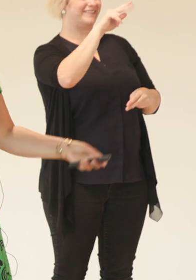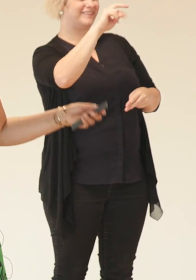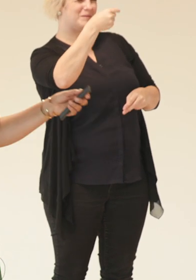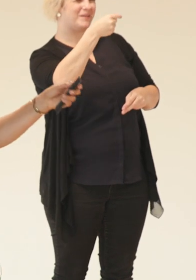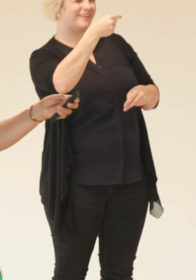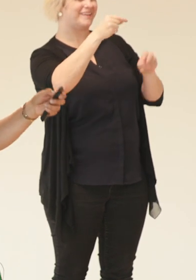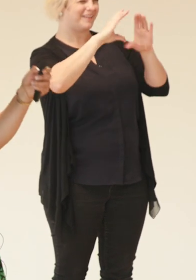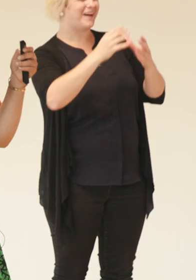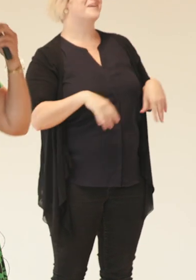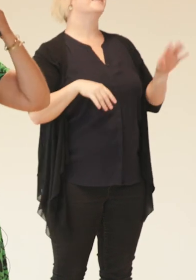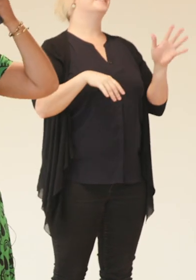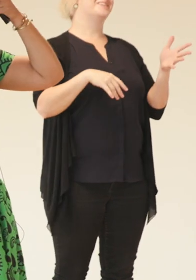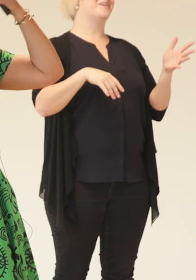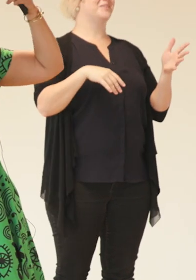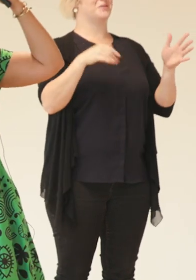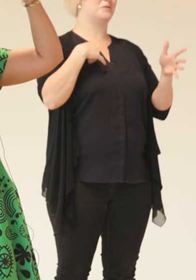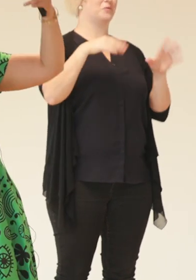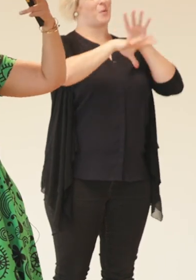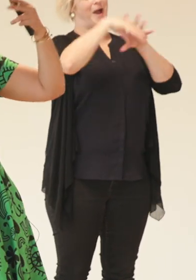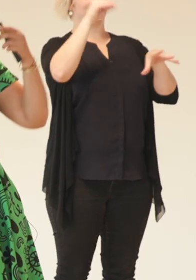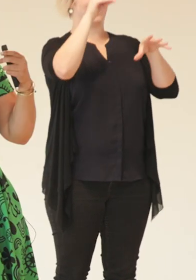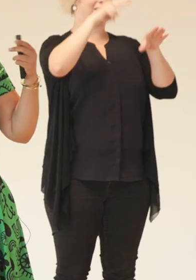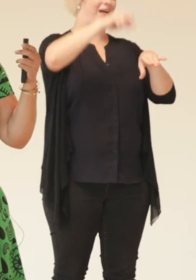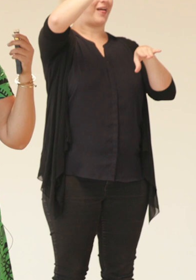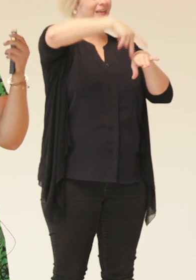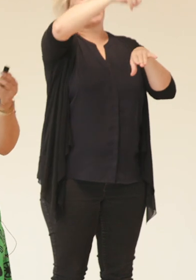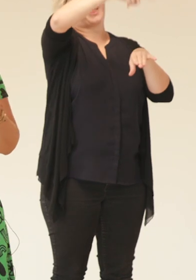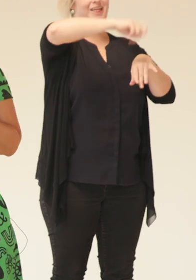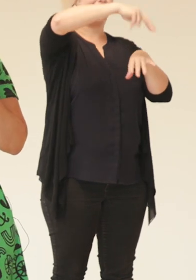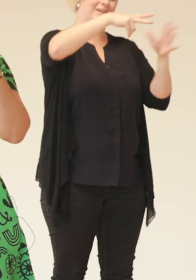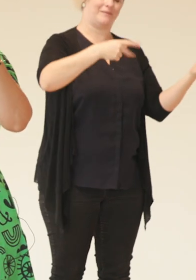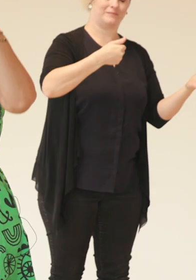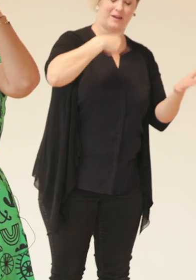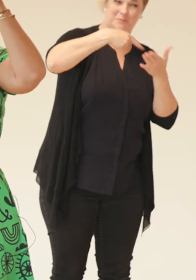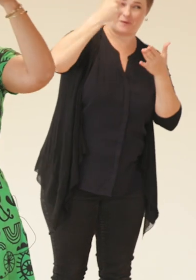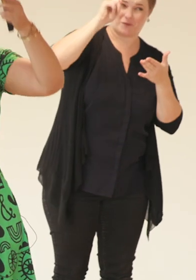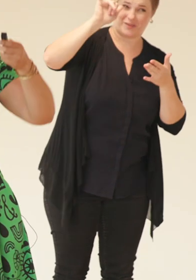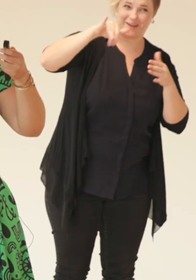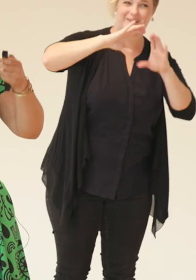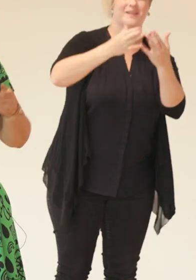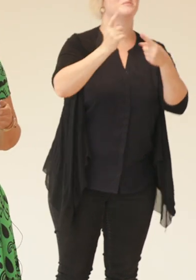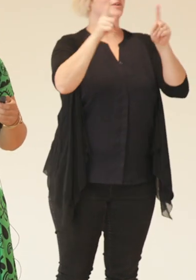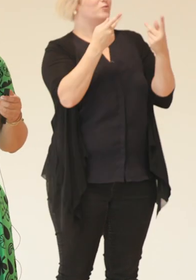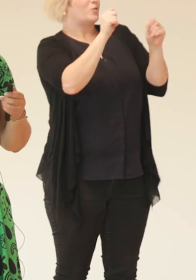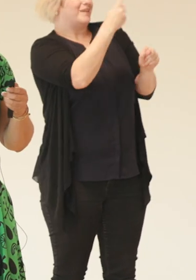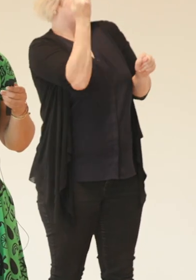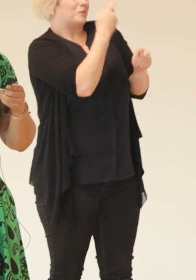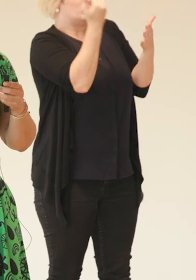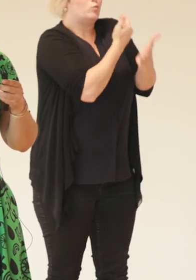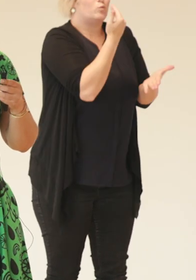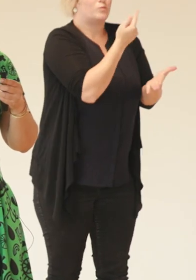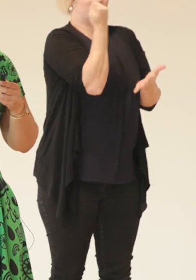but it really like helped me get out of my own head and just do something different that will get me into a different space.